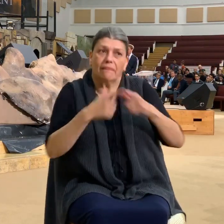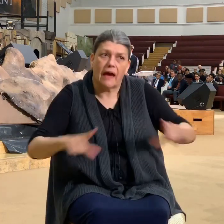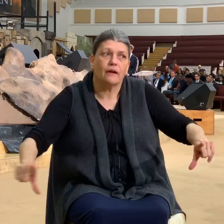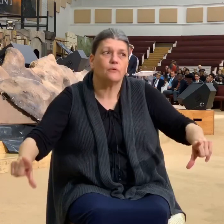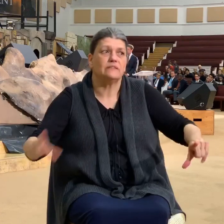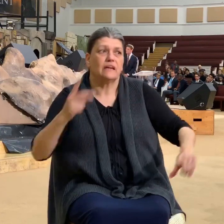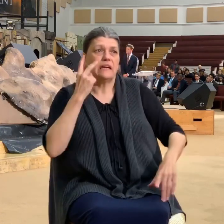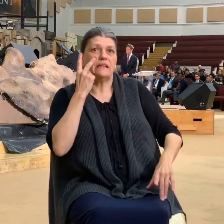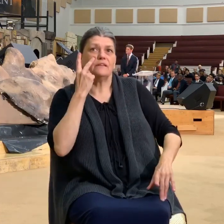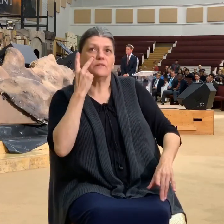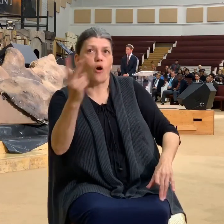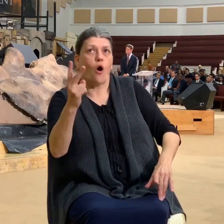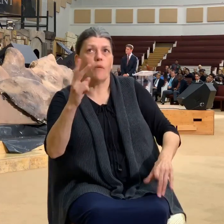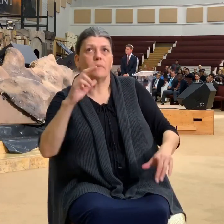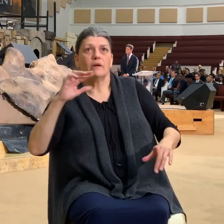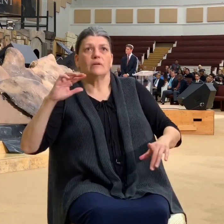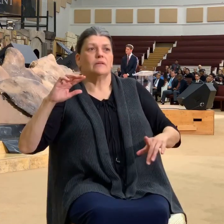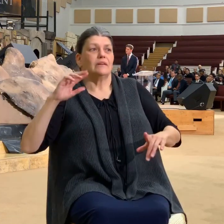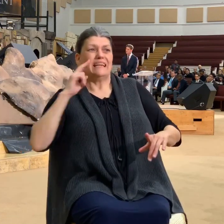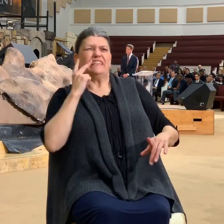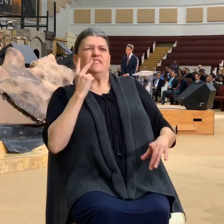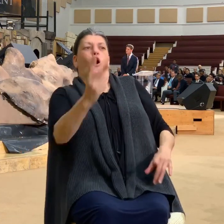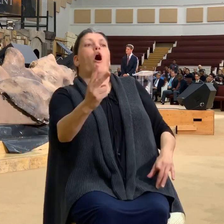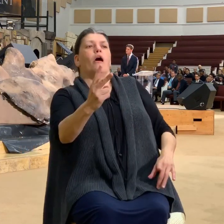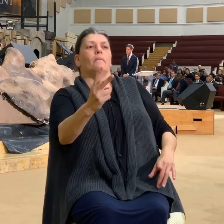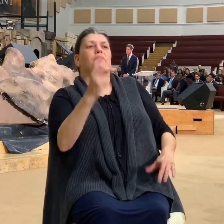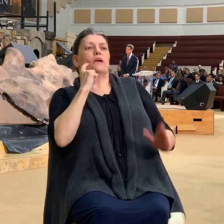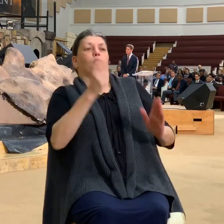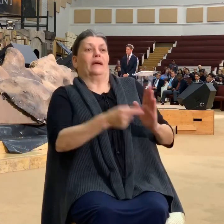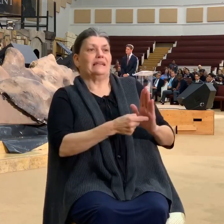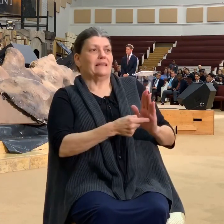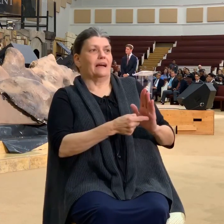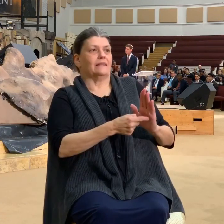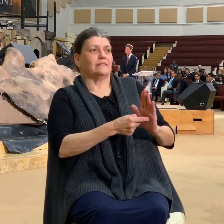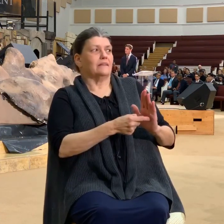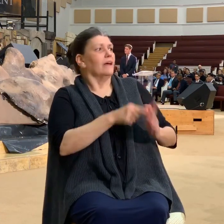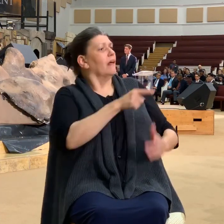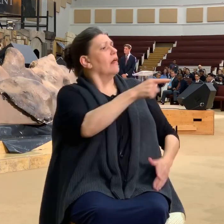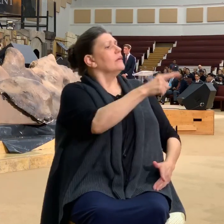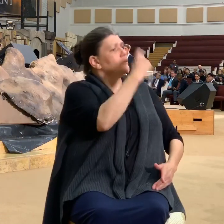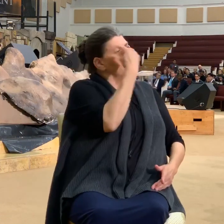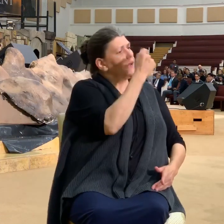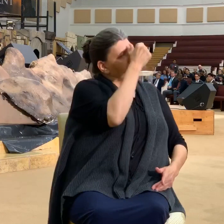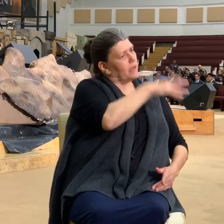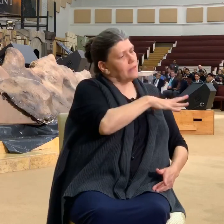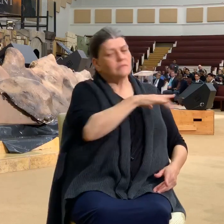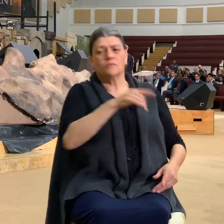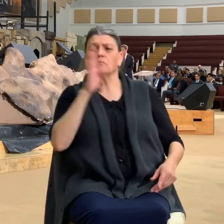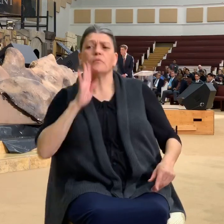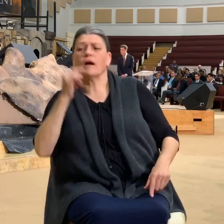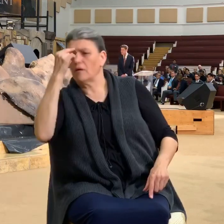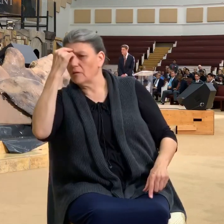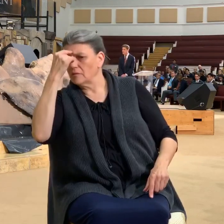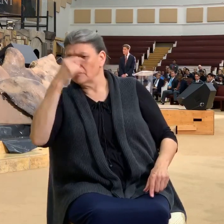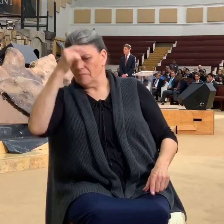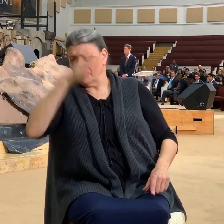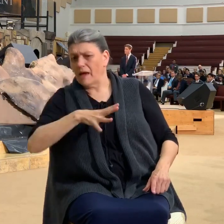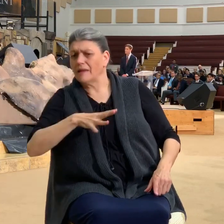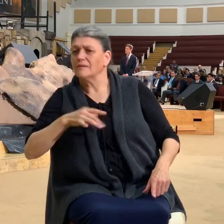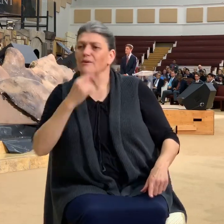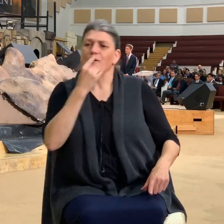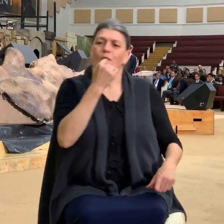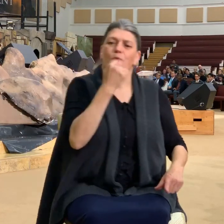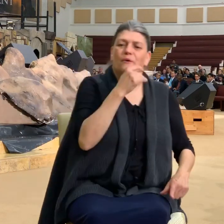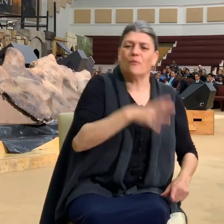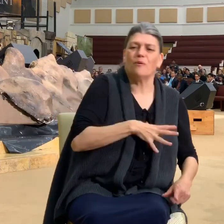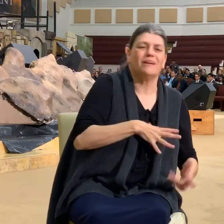He saw. He recognized, hey, there's a black guy, there's a brown guy, there's a red lady, there's